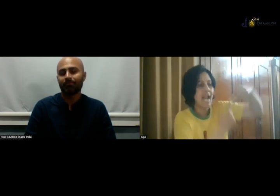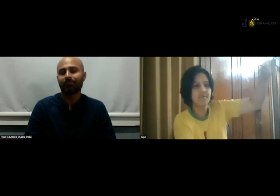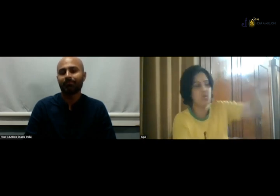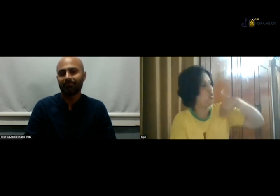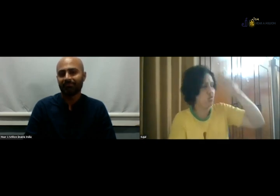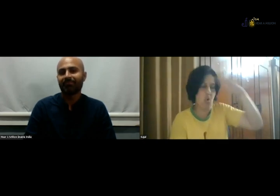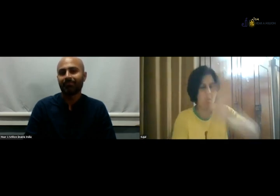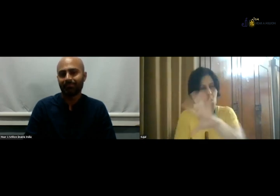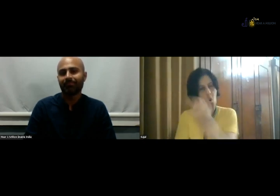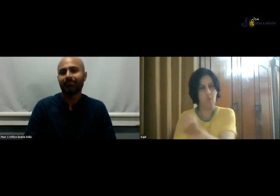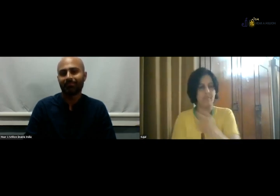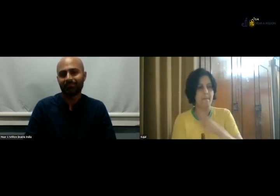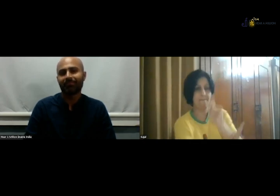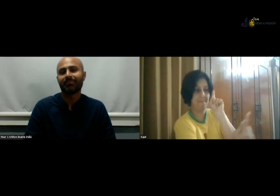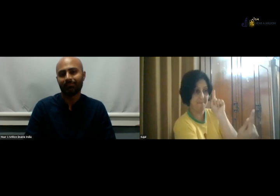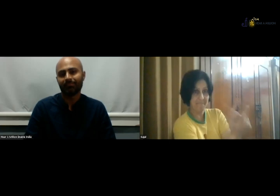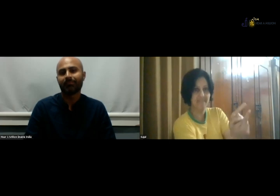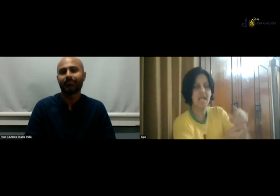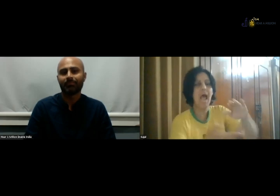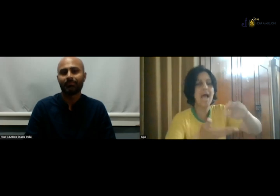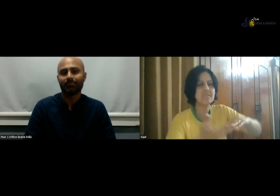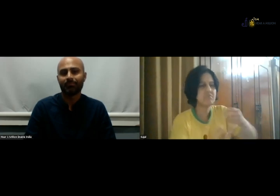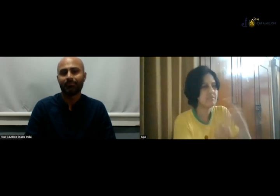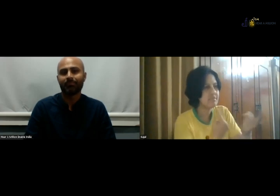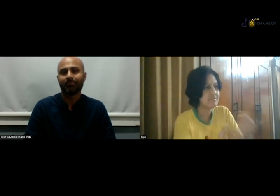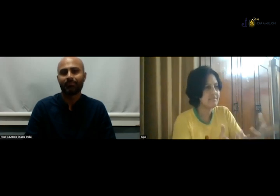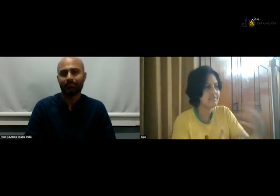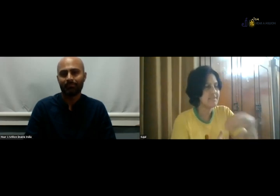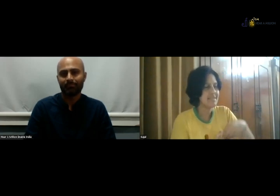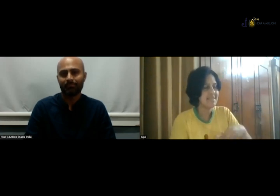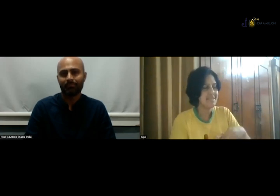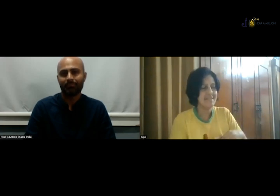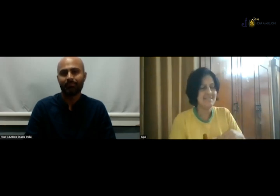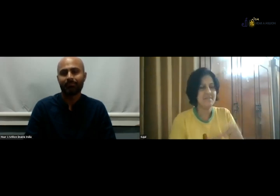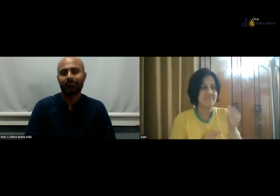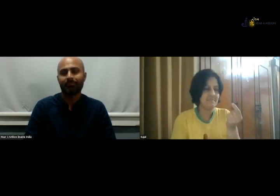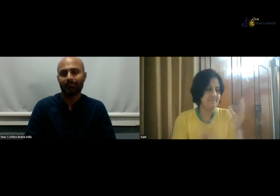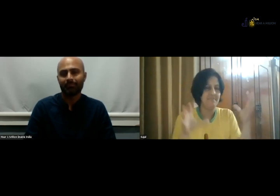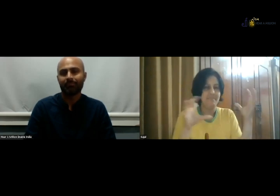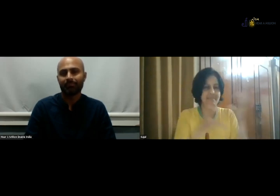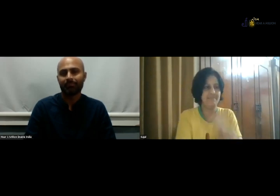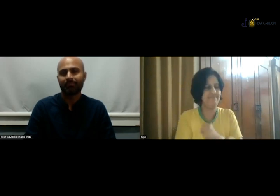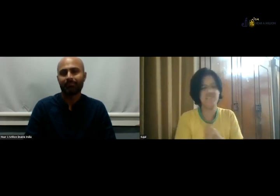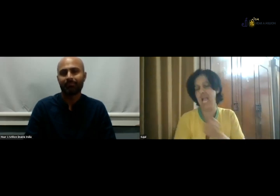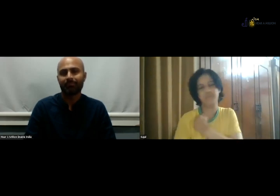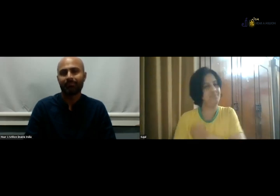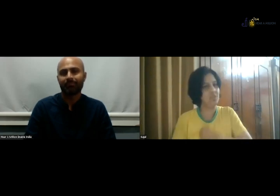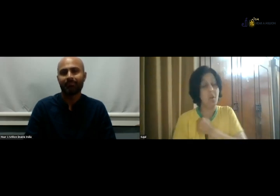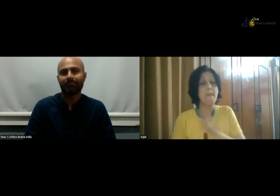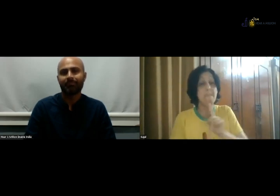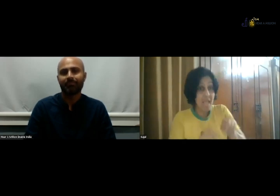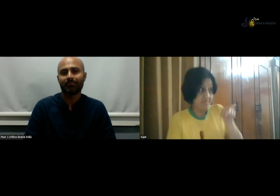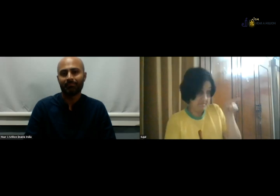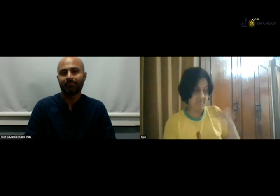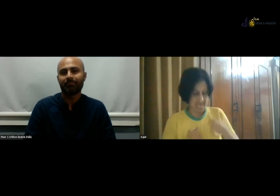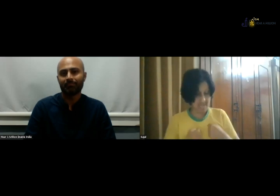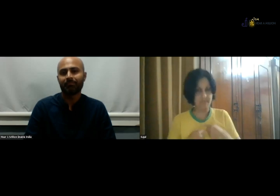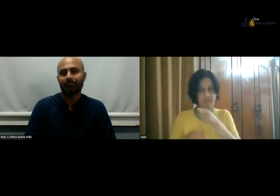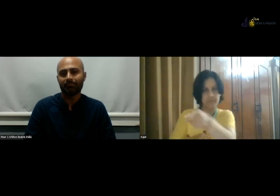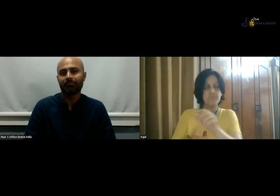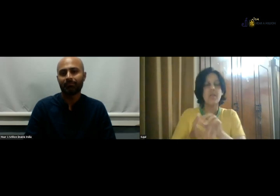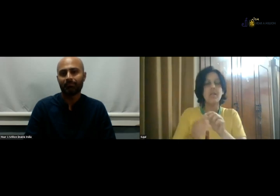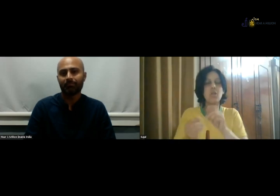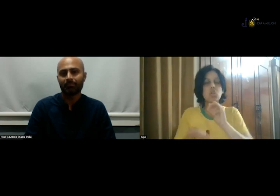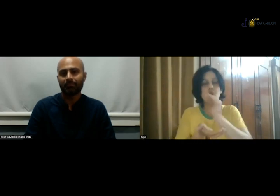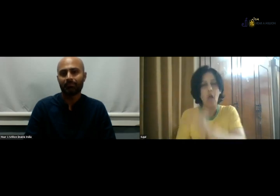yes, it's true. People were asking what happened, how does it happen, and what happened to Sudamni. I just mentioned that I don't know